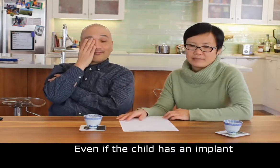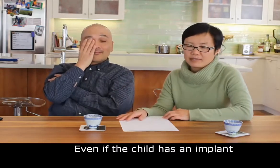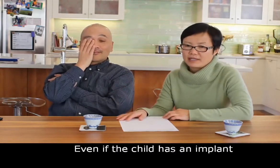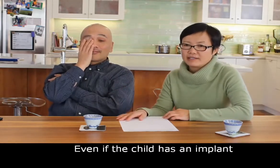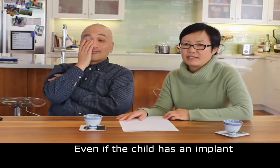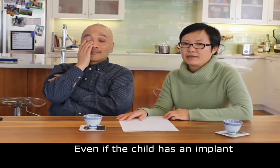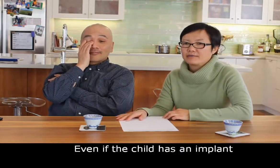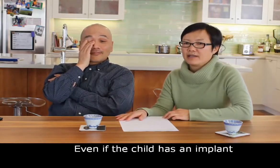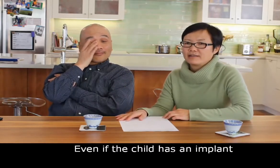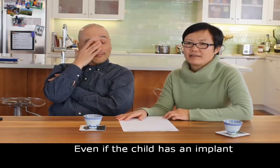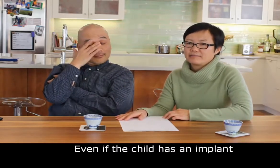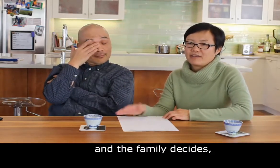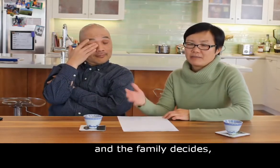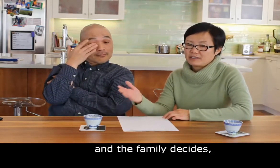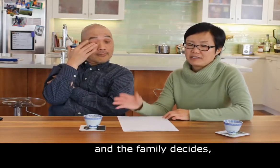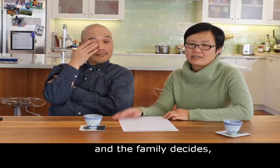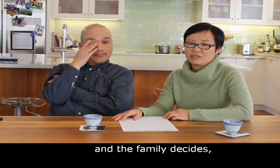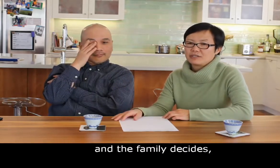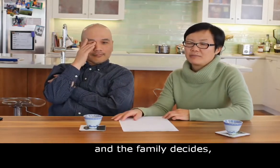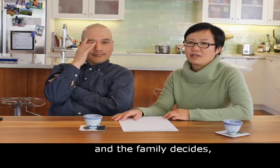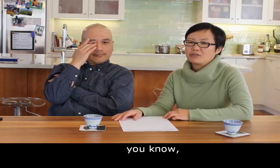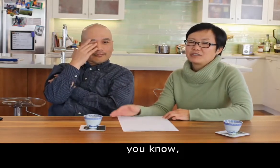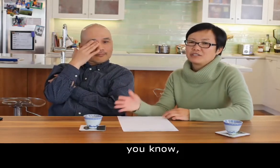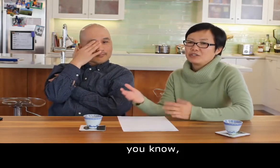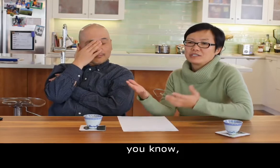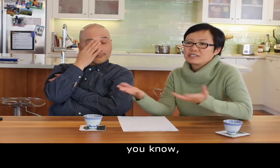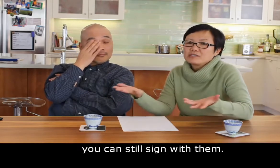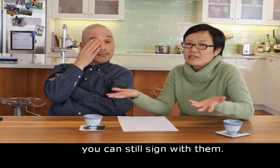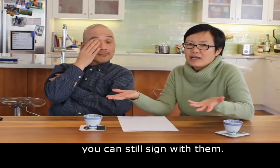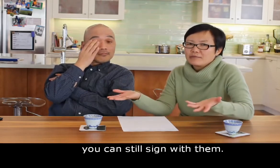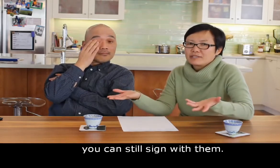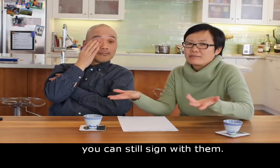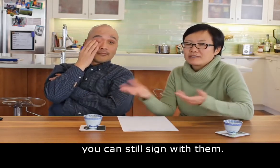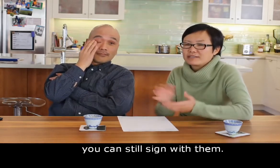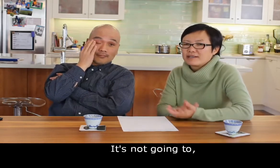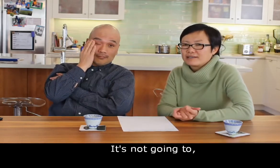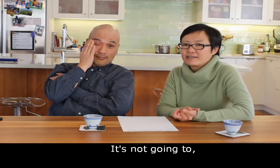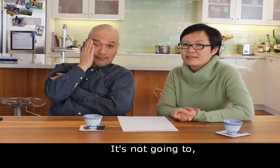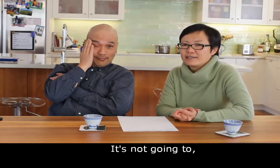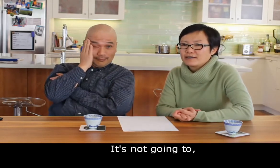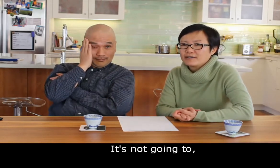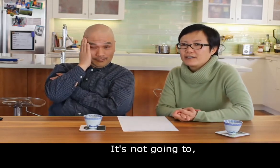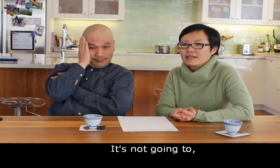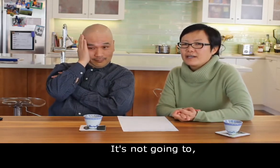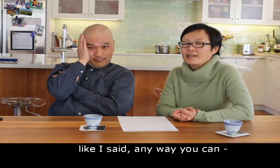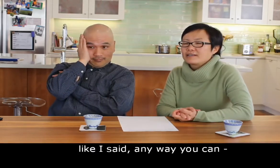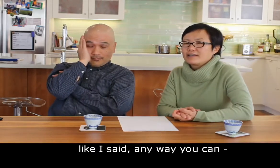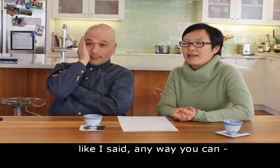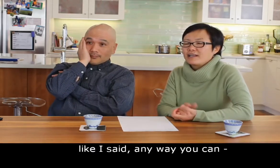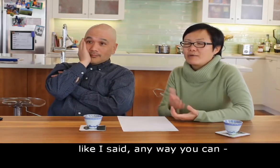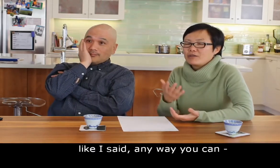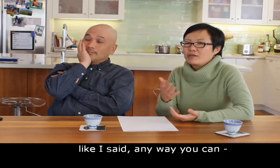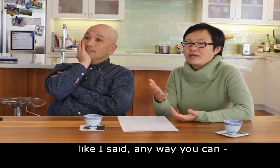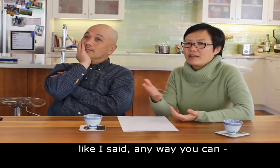implant, and the family decides to implant, you can still sign with them. It's not gonna, like I said, any way you can